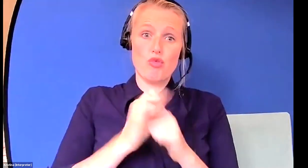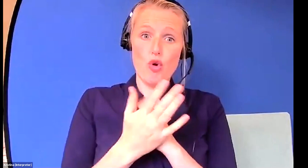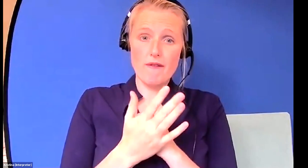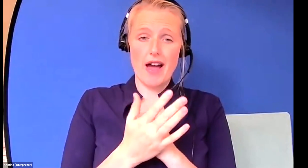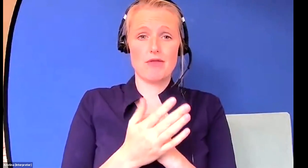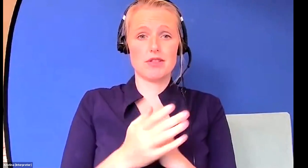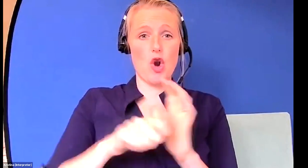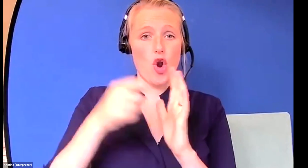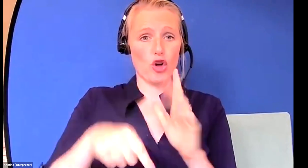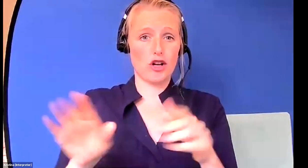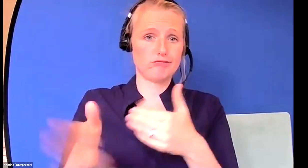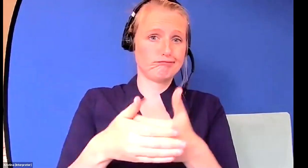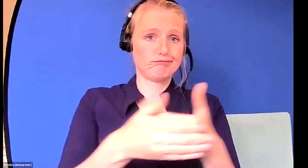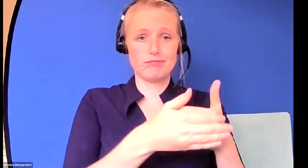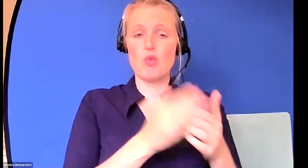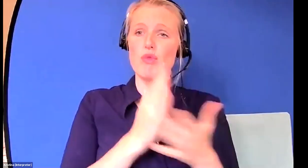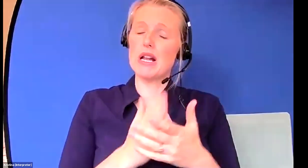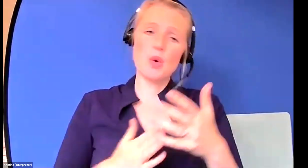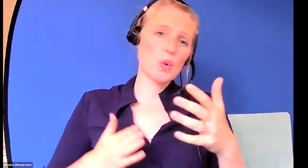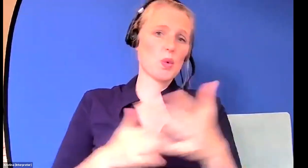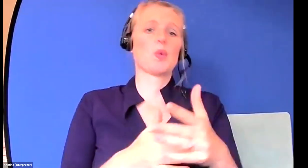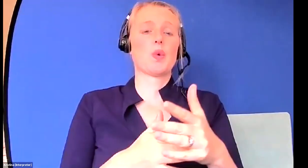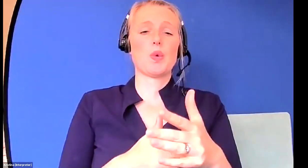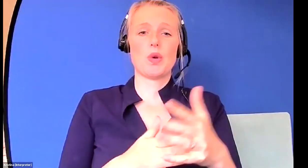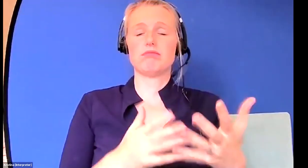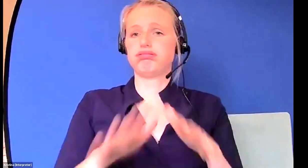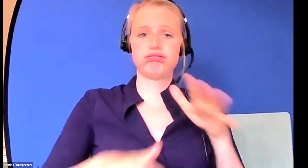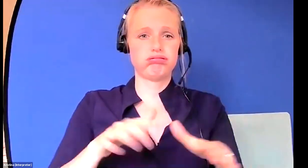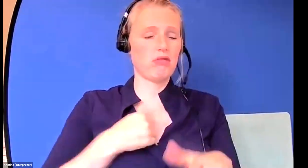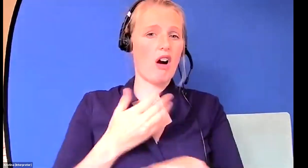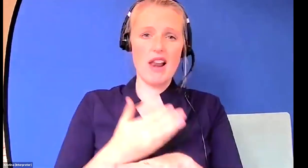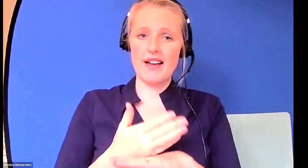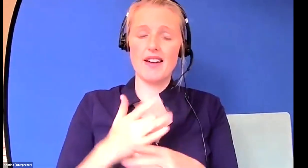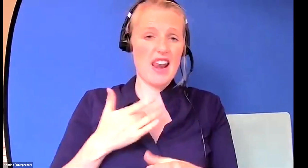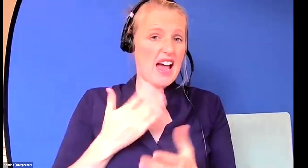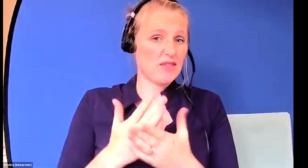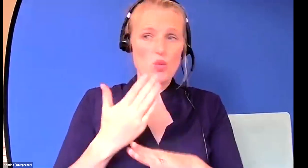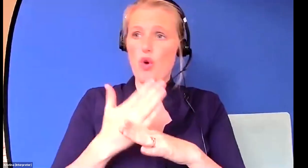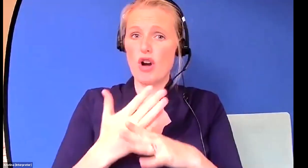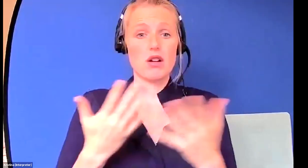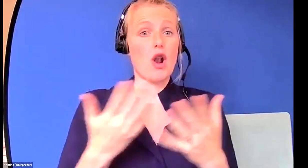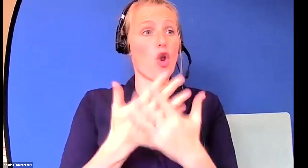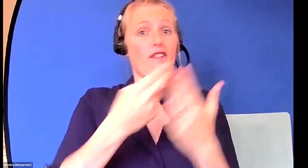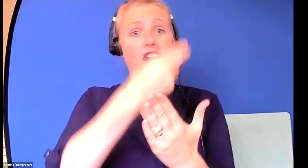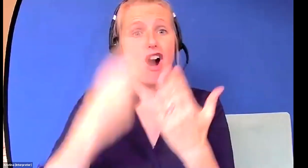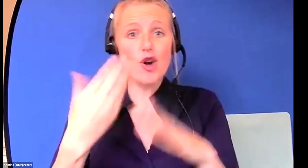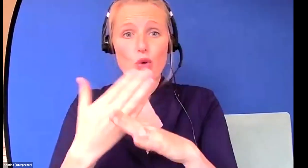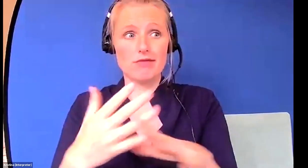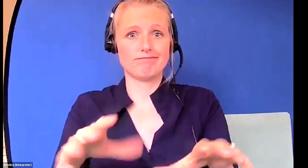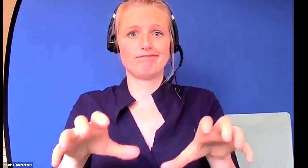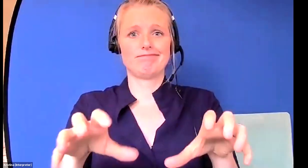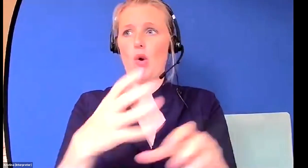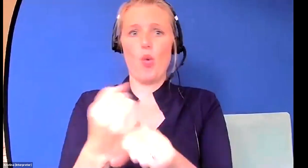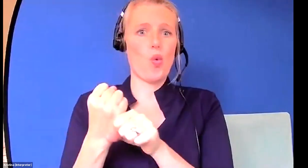have restricted our lives and brought the majority of creative work across the world to a halt. We're currently experiencing